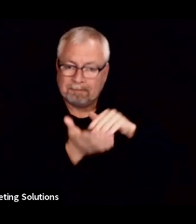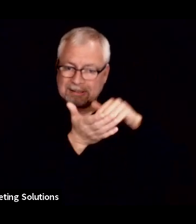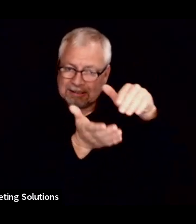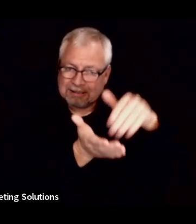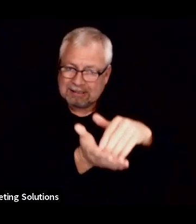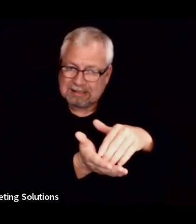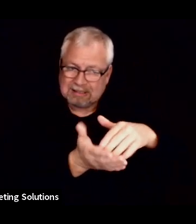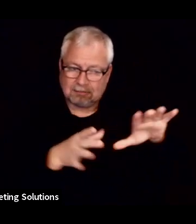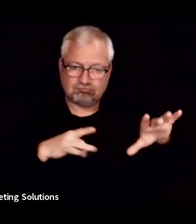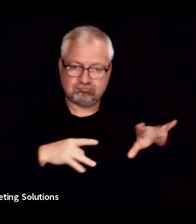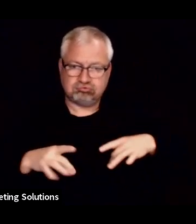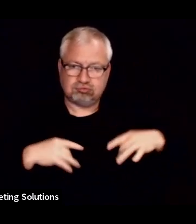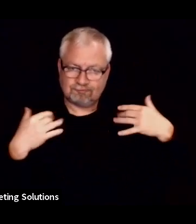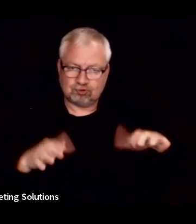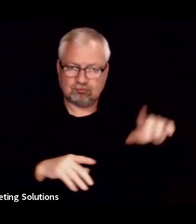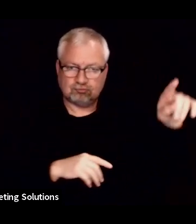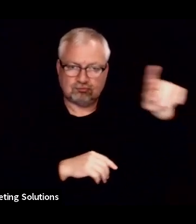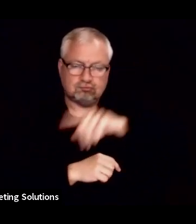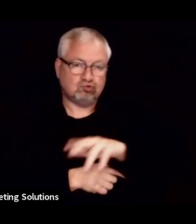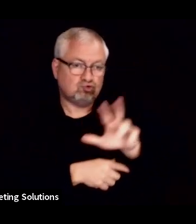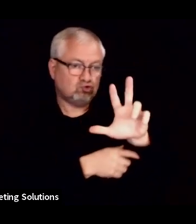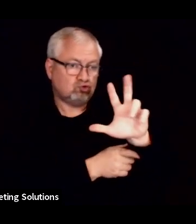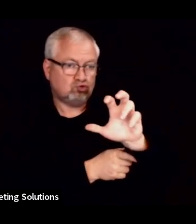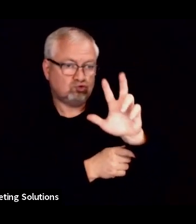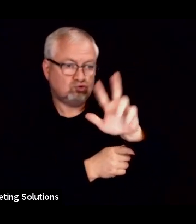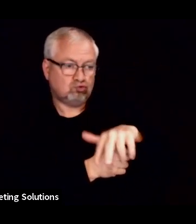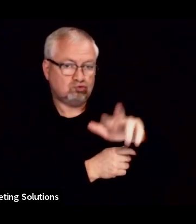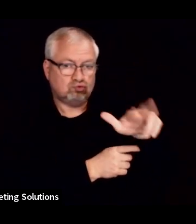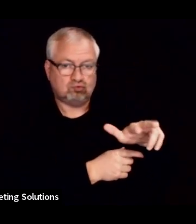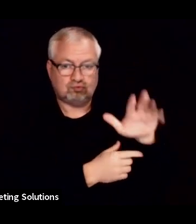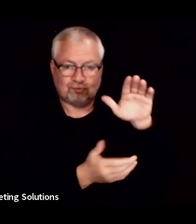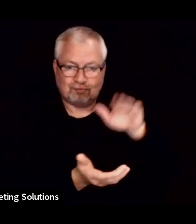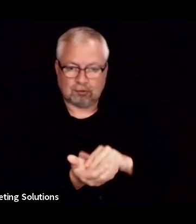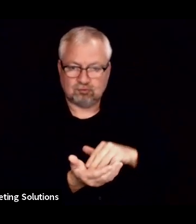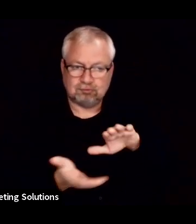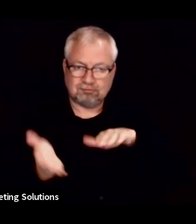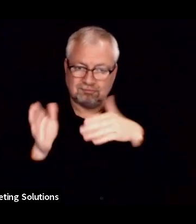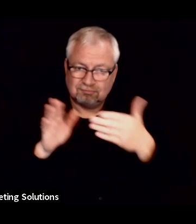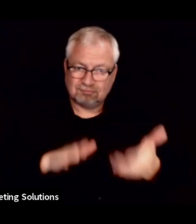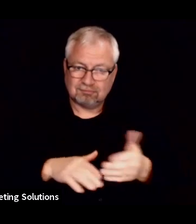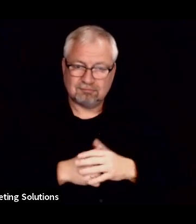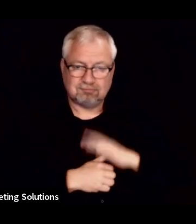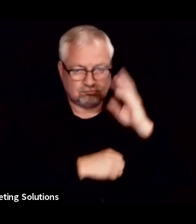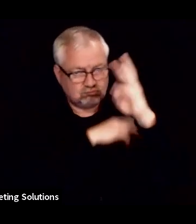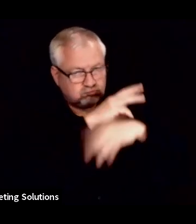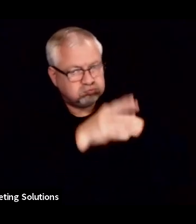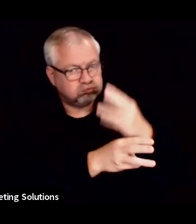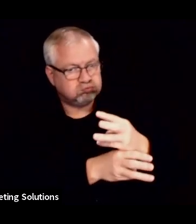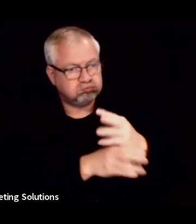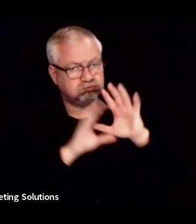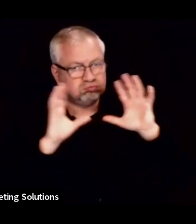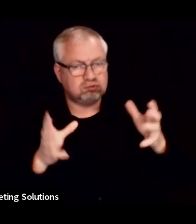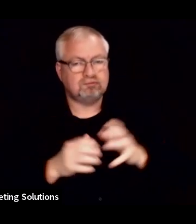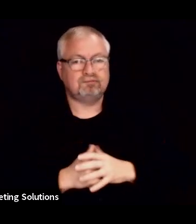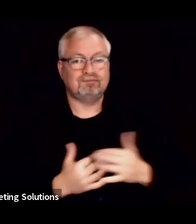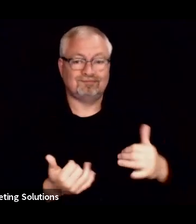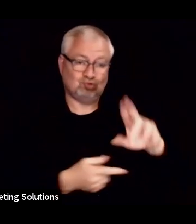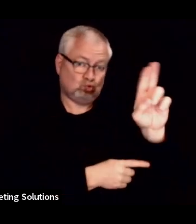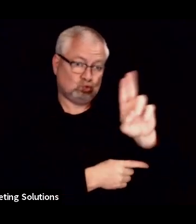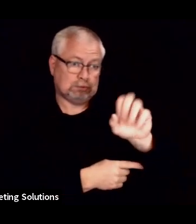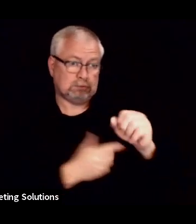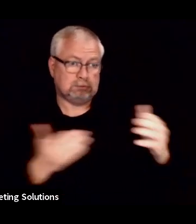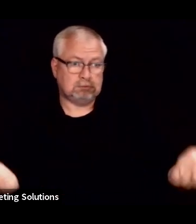333,000 deaths around the globe. In the United States, this morning, we reported